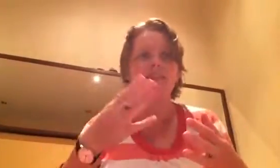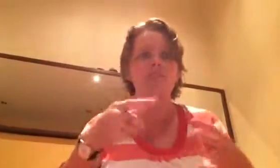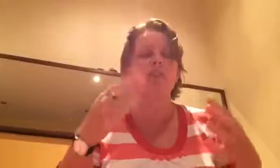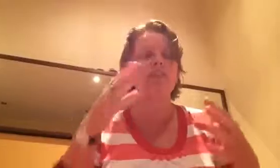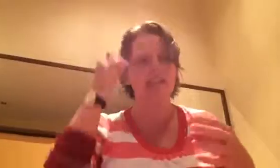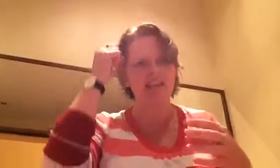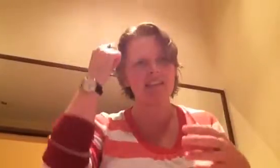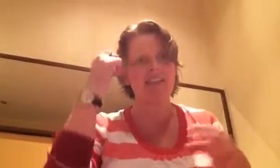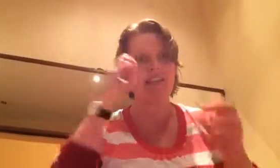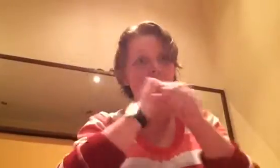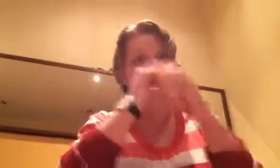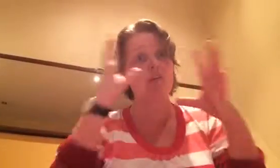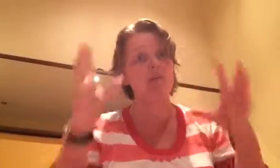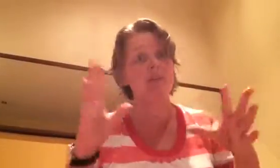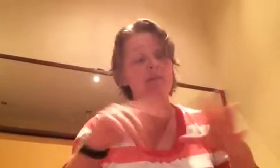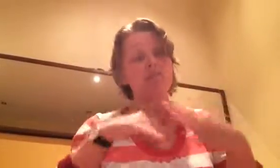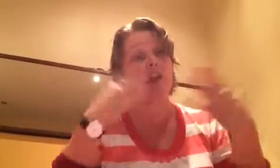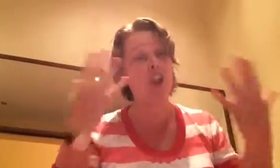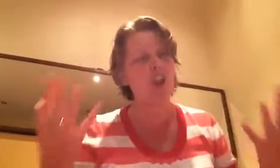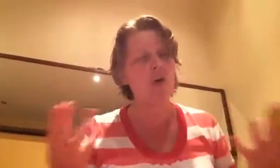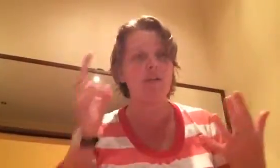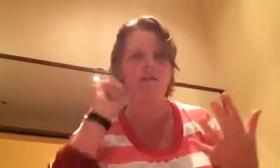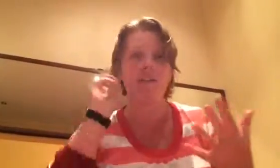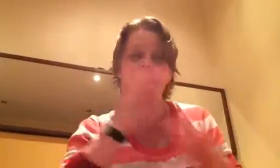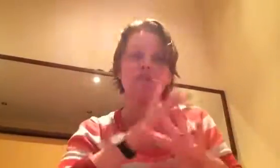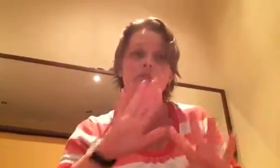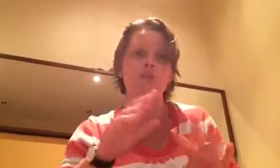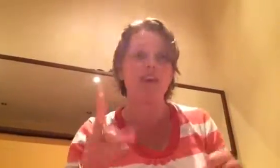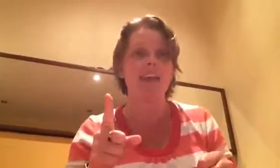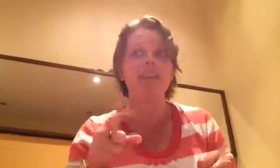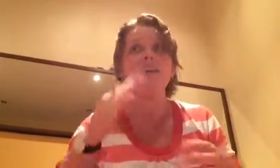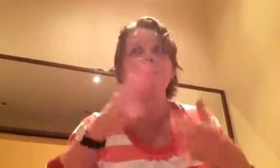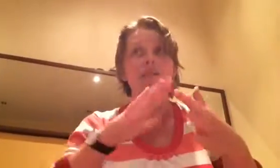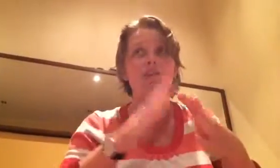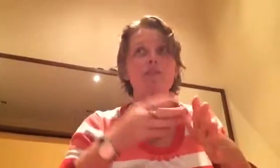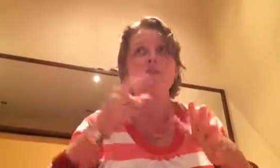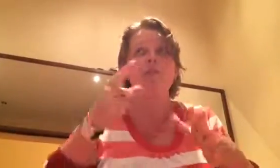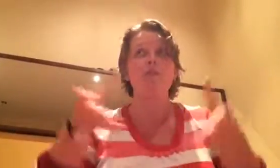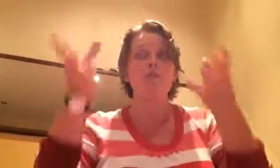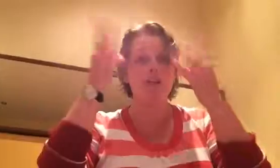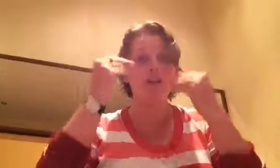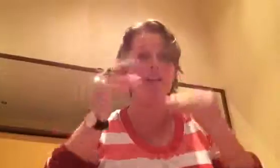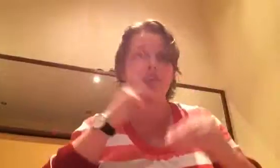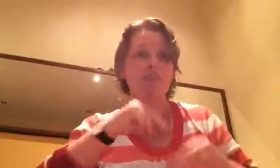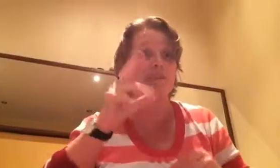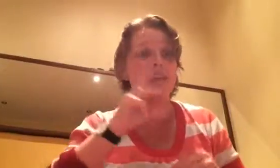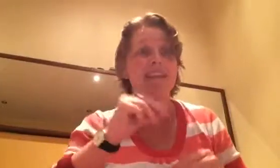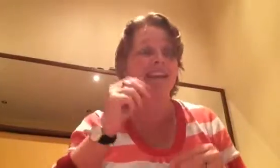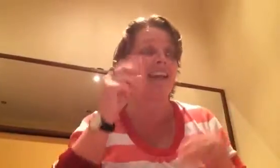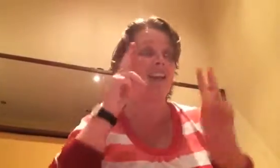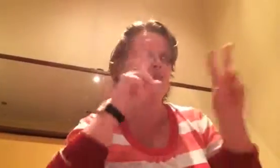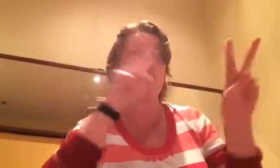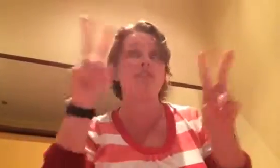patterns. So you need to understand those concepts, which a lot of deaf children don't get, because you learn that through speaking and